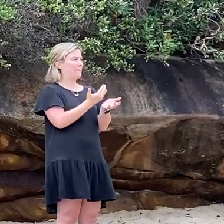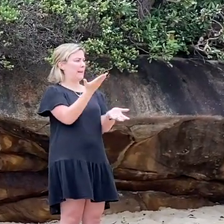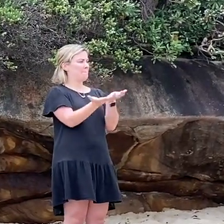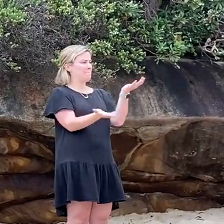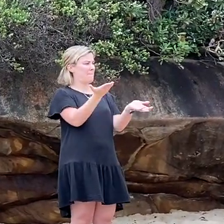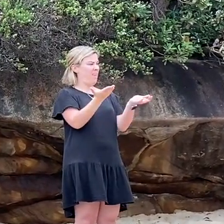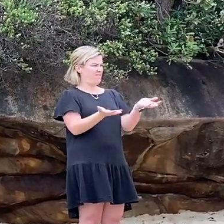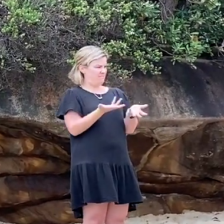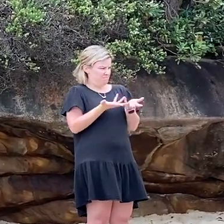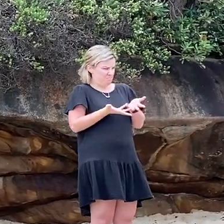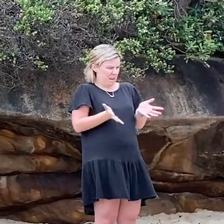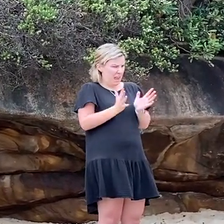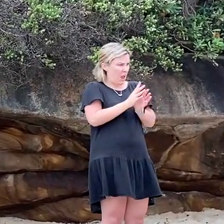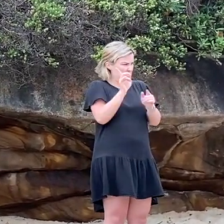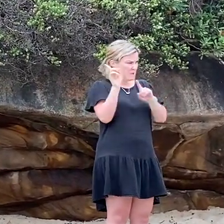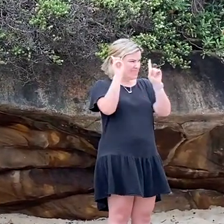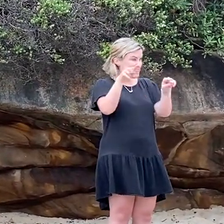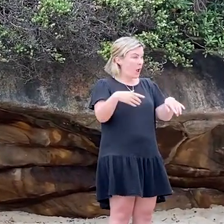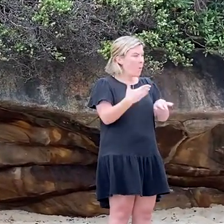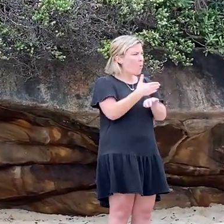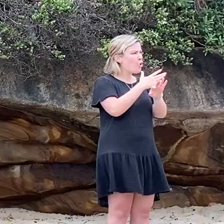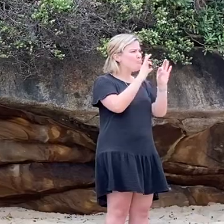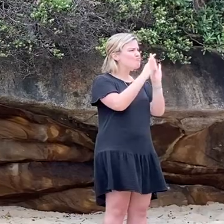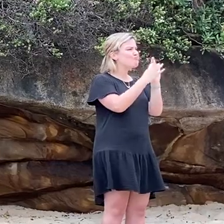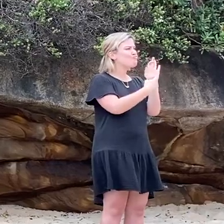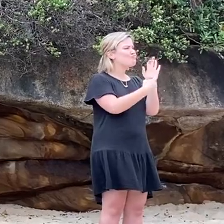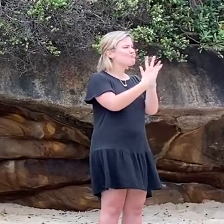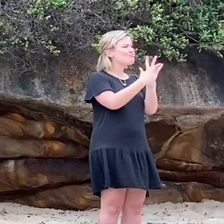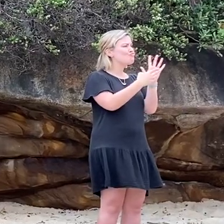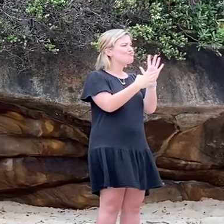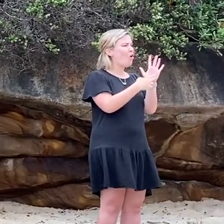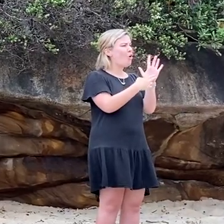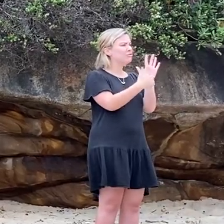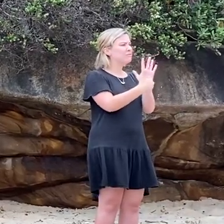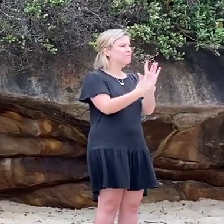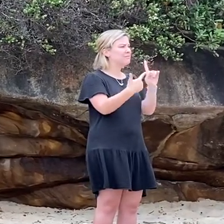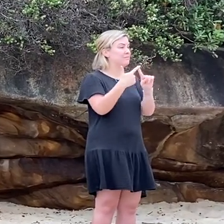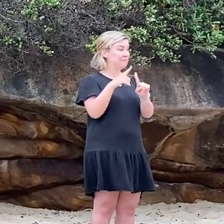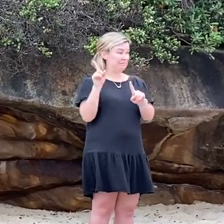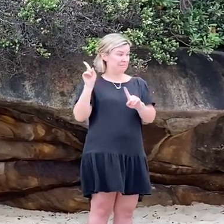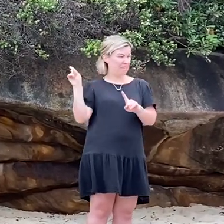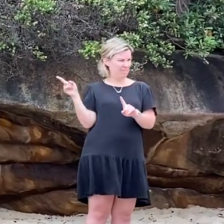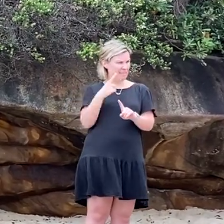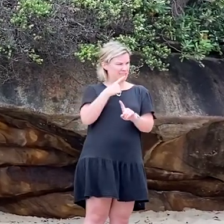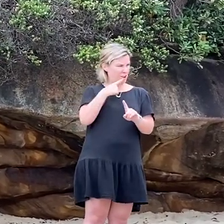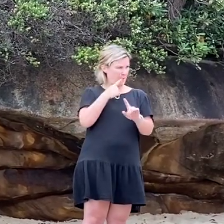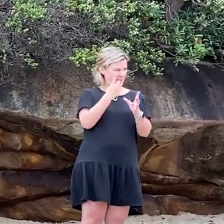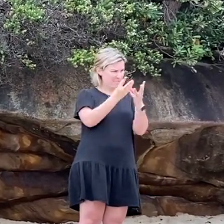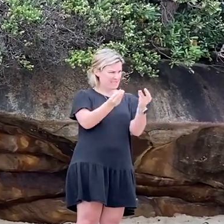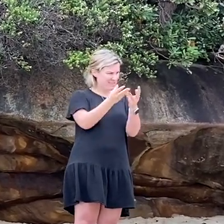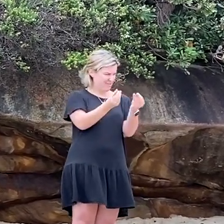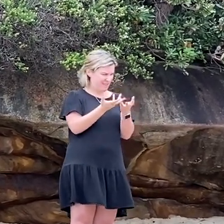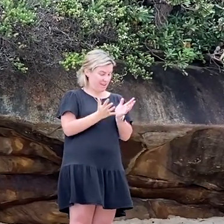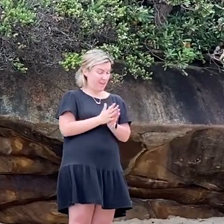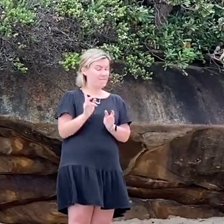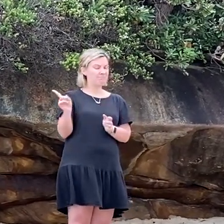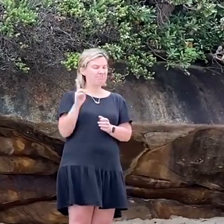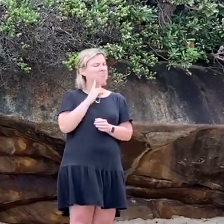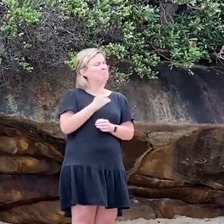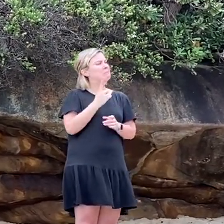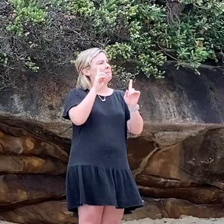in bronze? Oh, I started working in bronze in 1996. I did a short